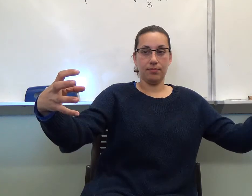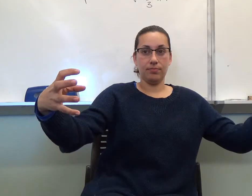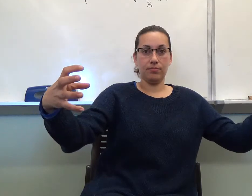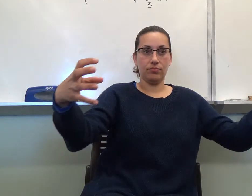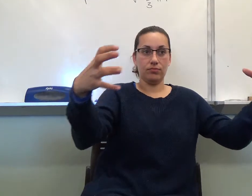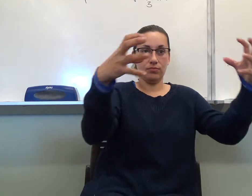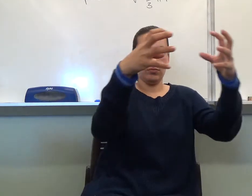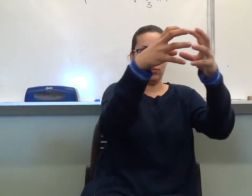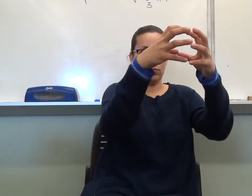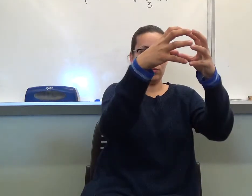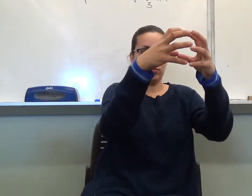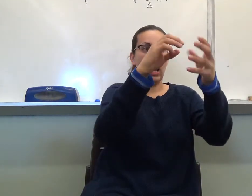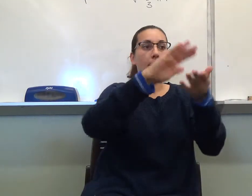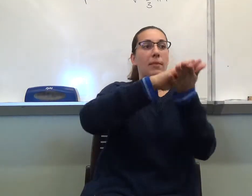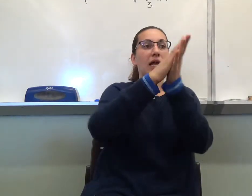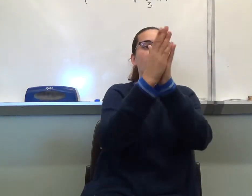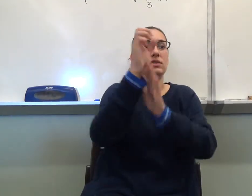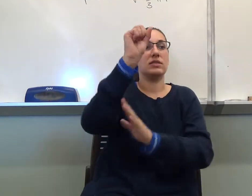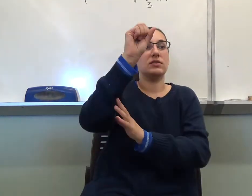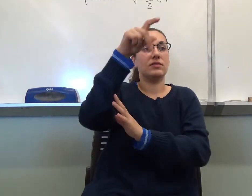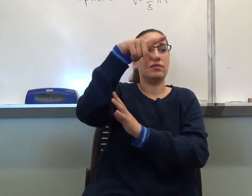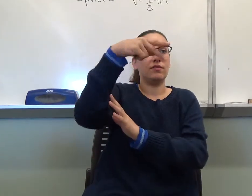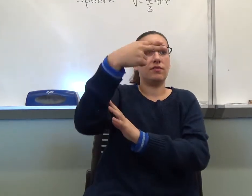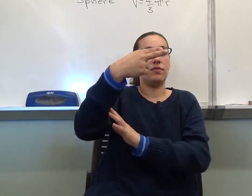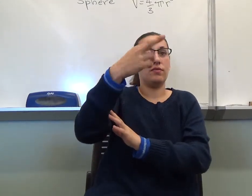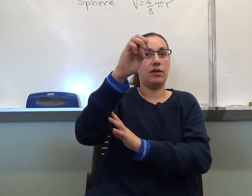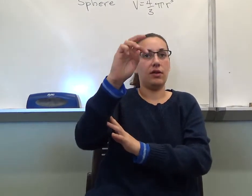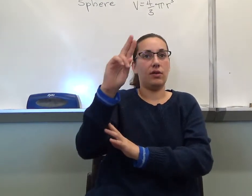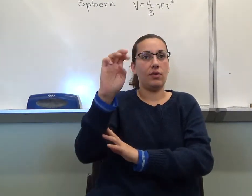which is this much. So let's put those two together.